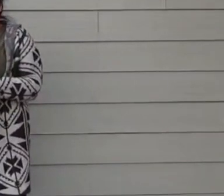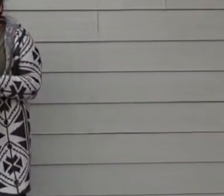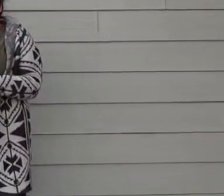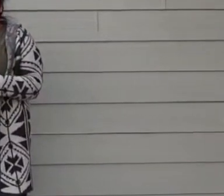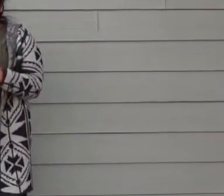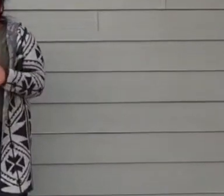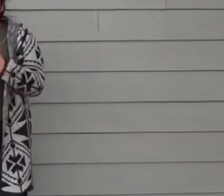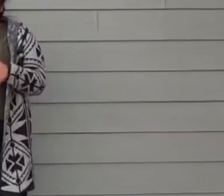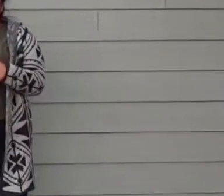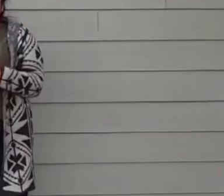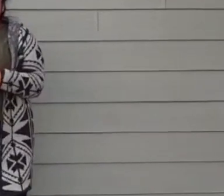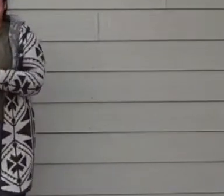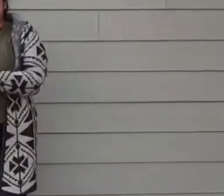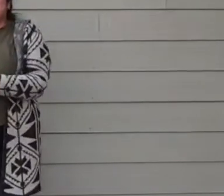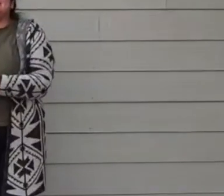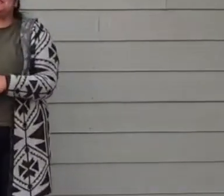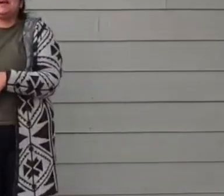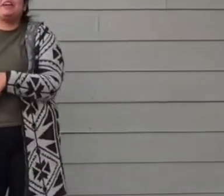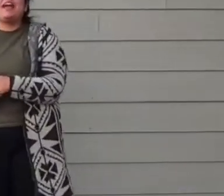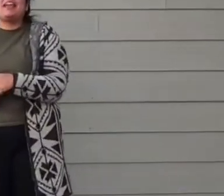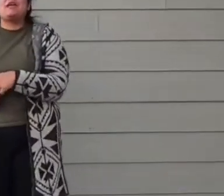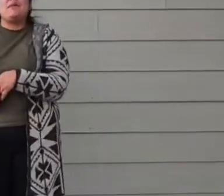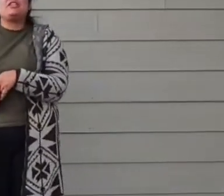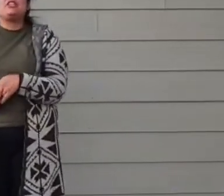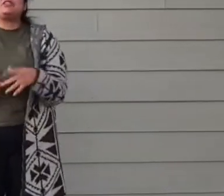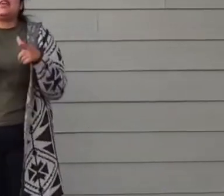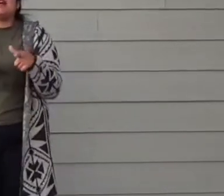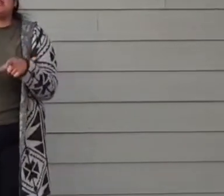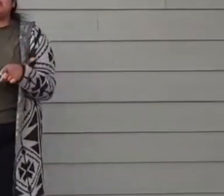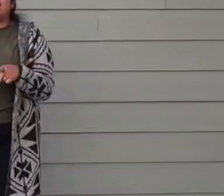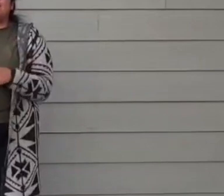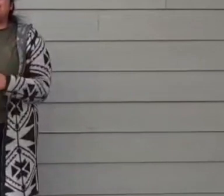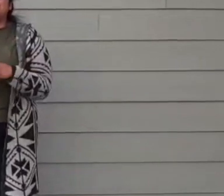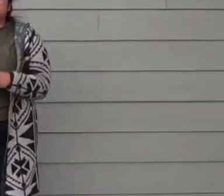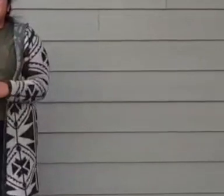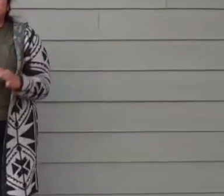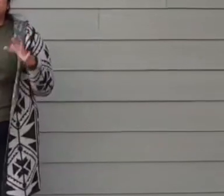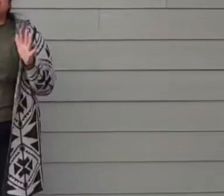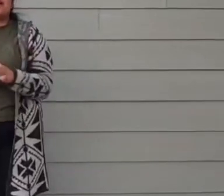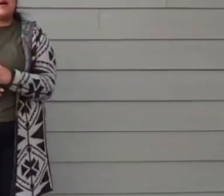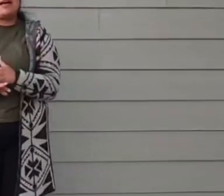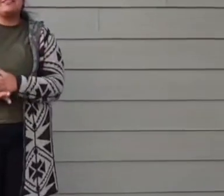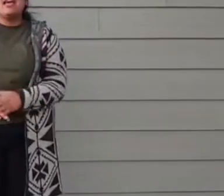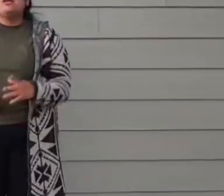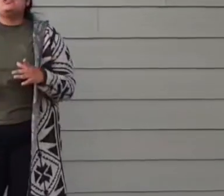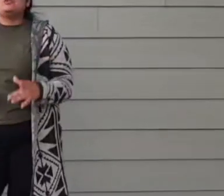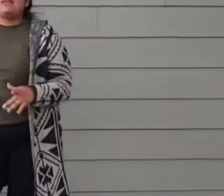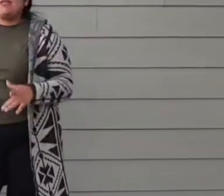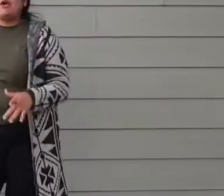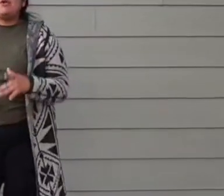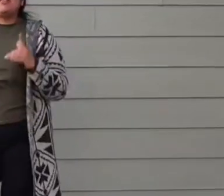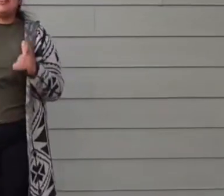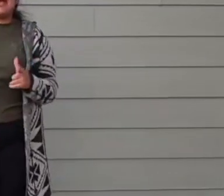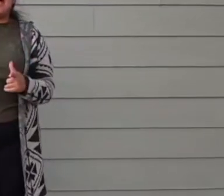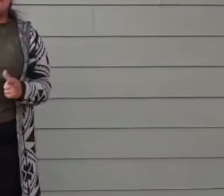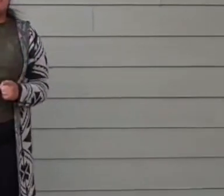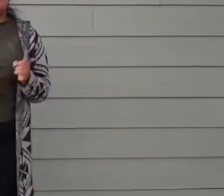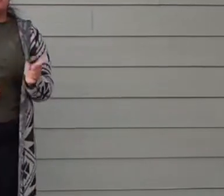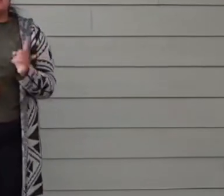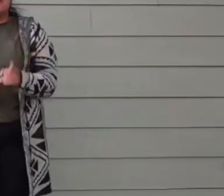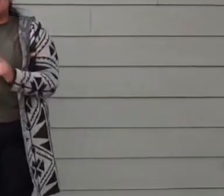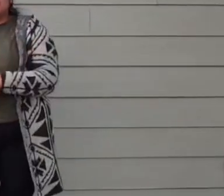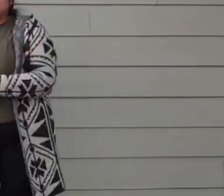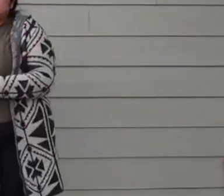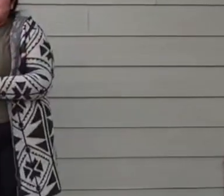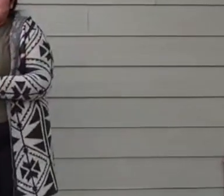the church. Woo! And while you're at it, make sure you take out your cell phones, your tablets, your iPads to download the app